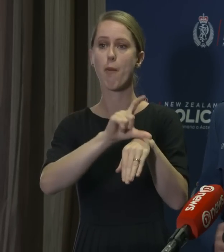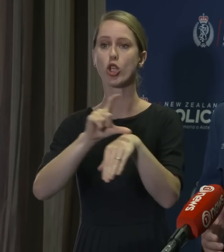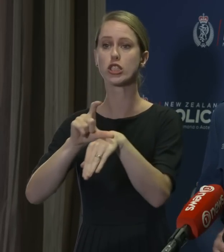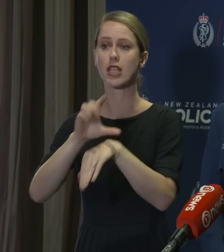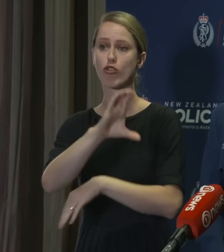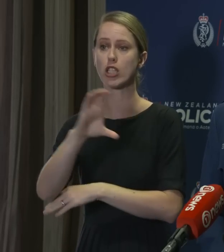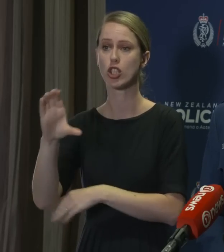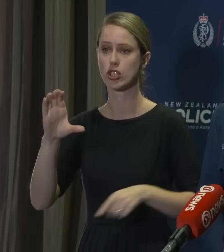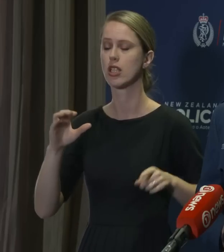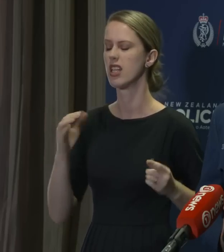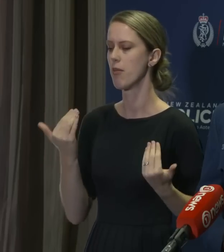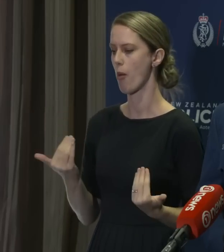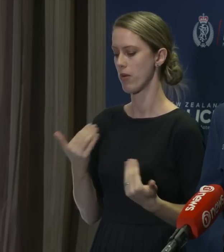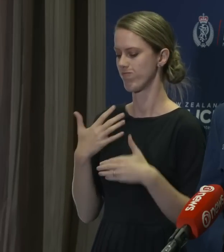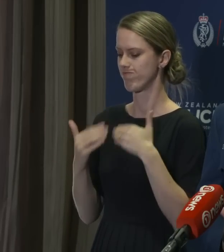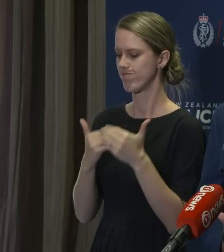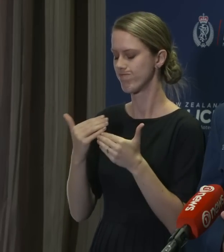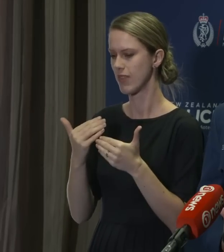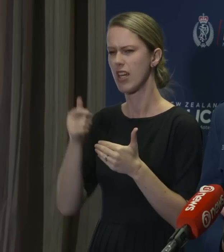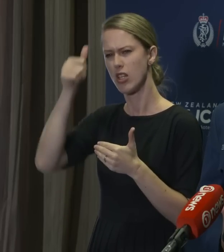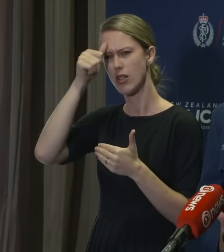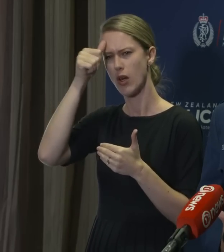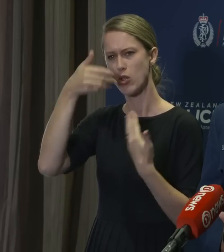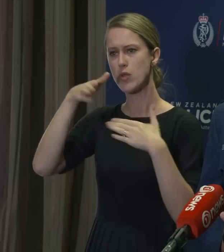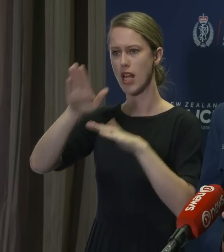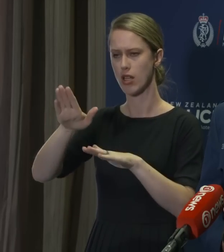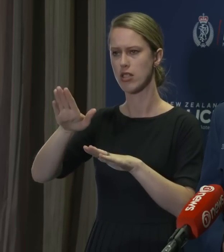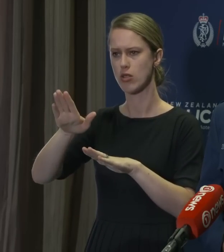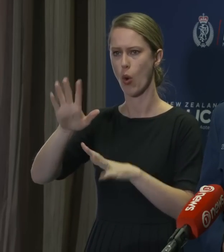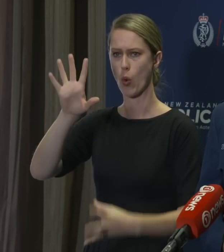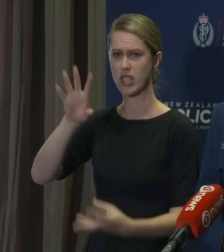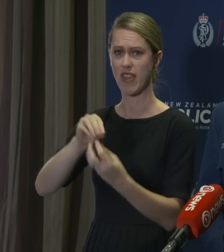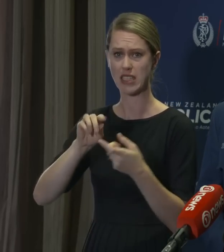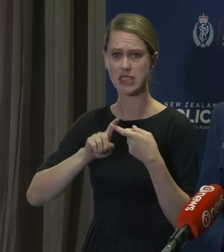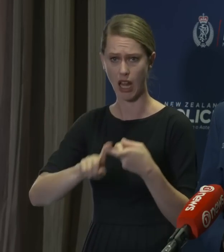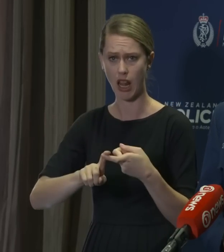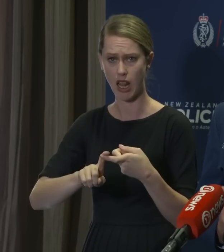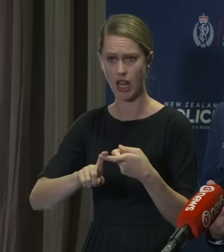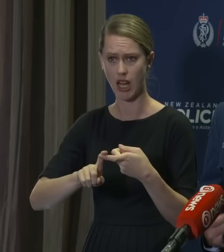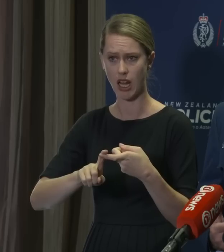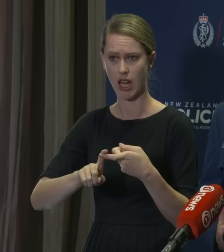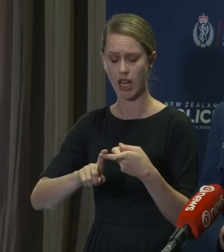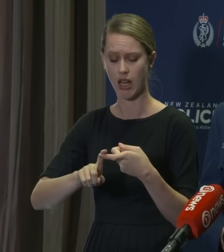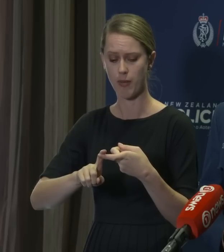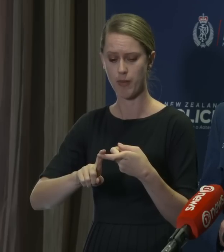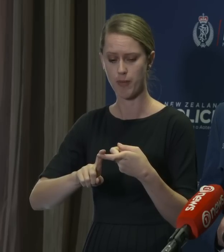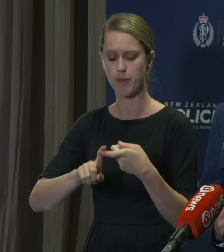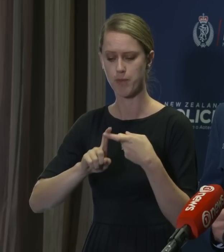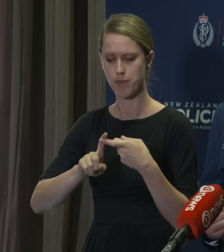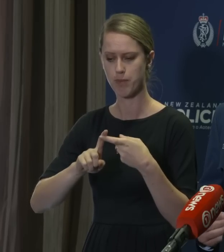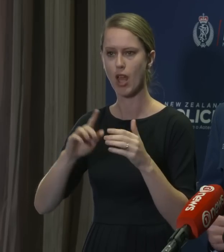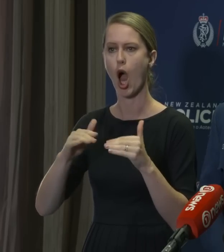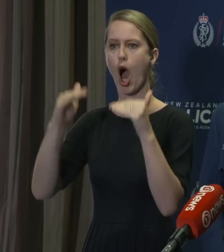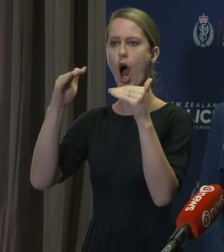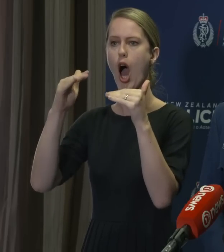We're working through that at the moment. As you know, the country itself is still in a state of